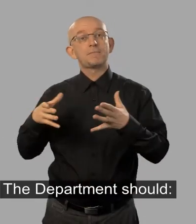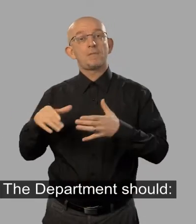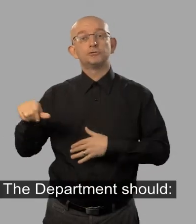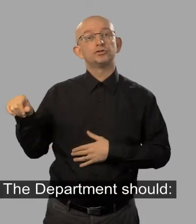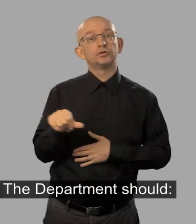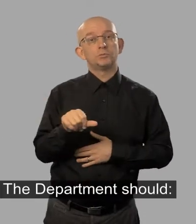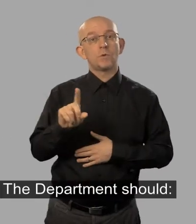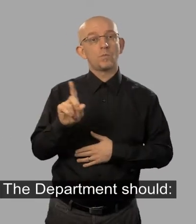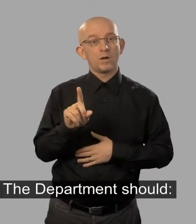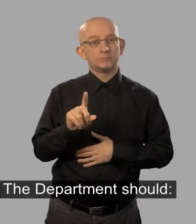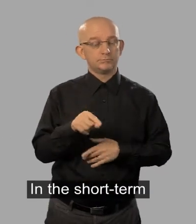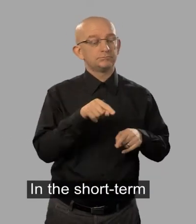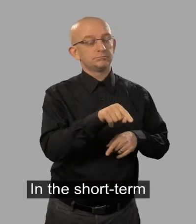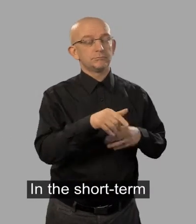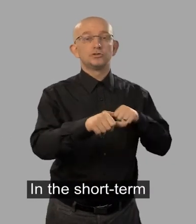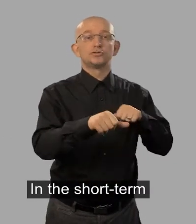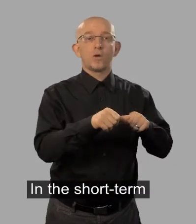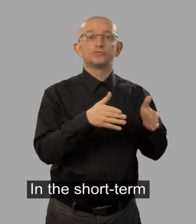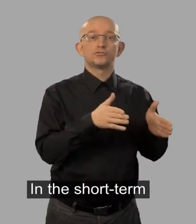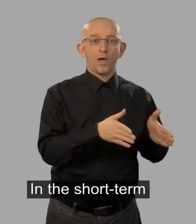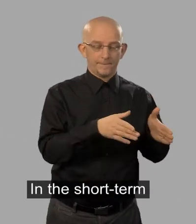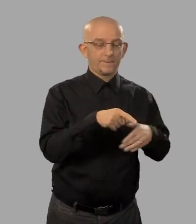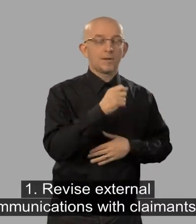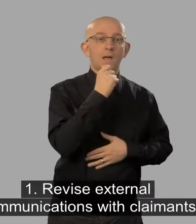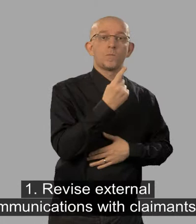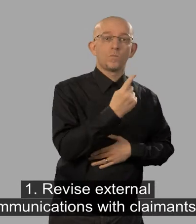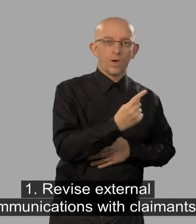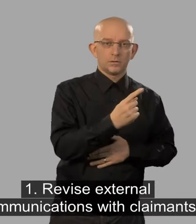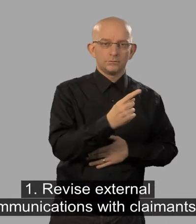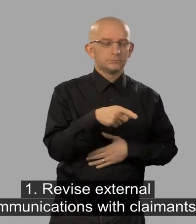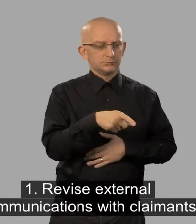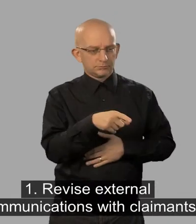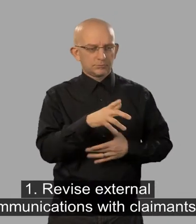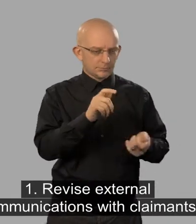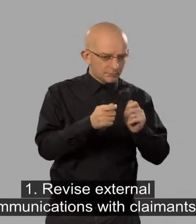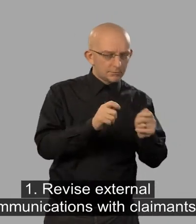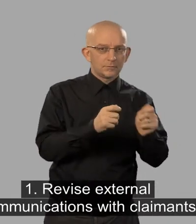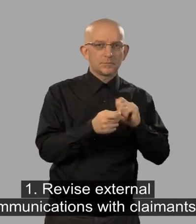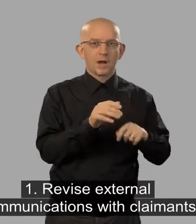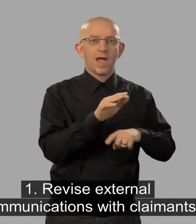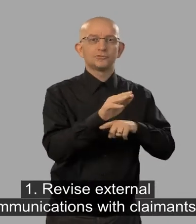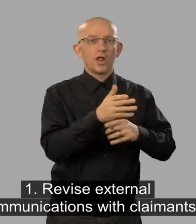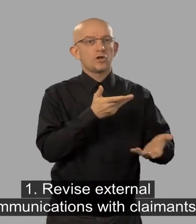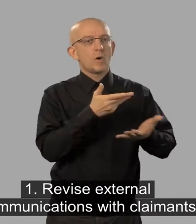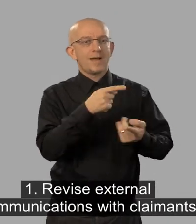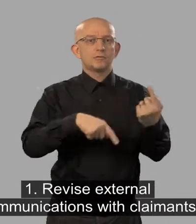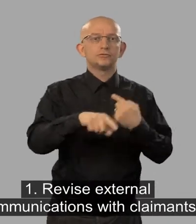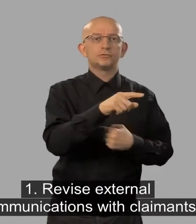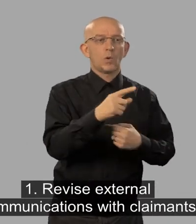The department should, in the short term, 1. Revise external communications